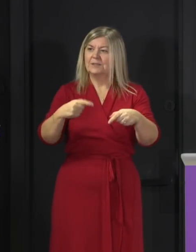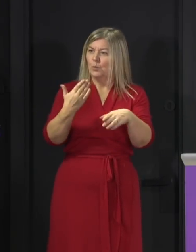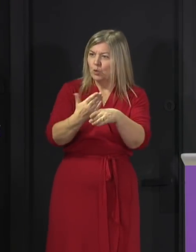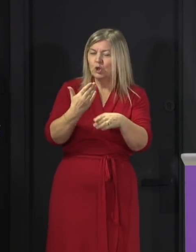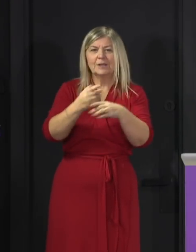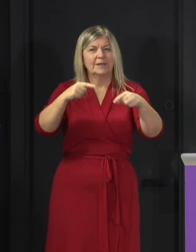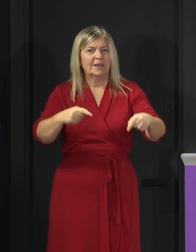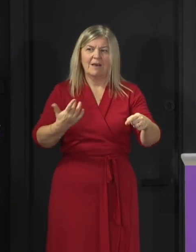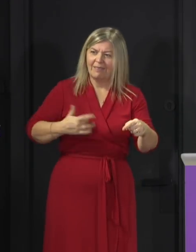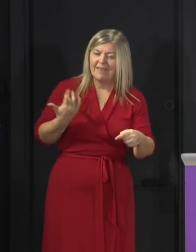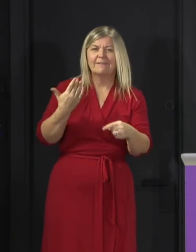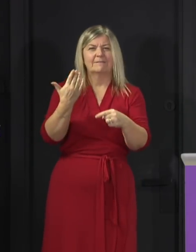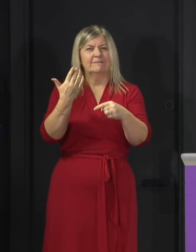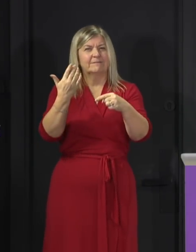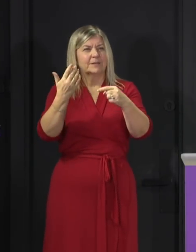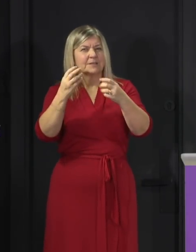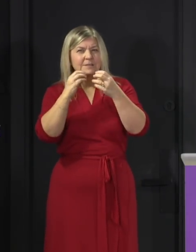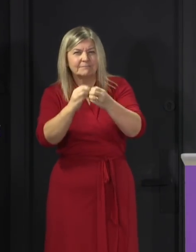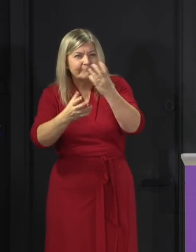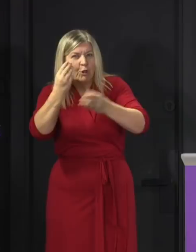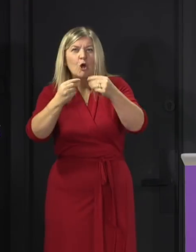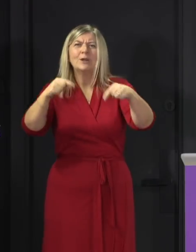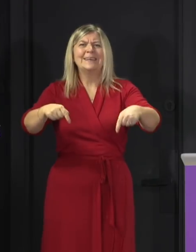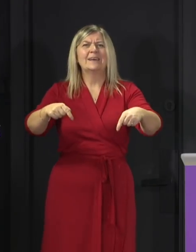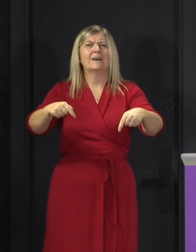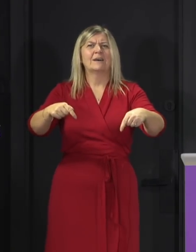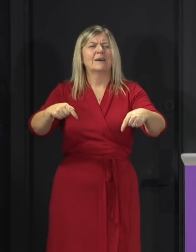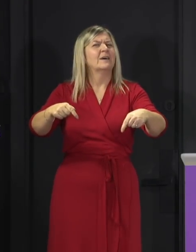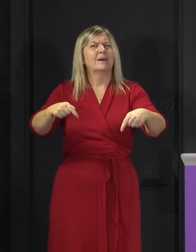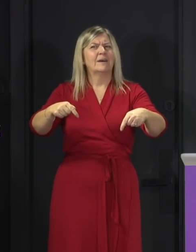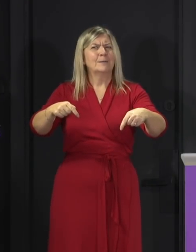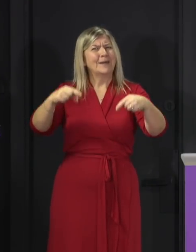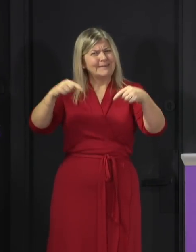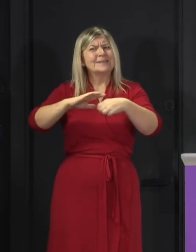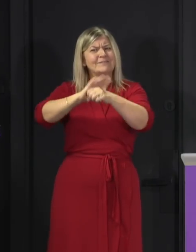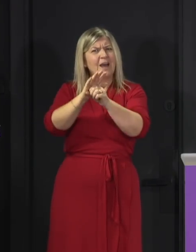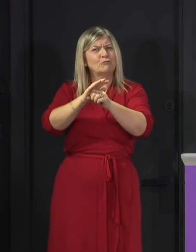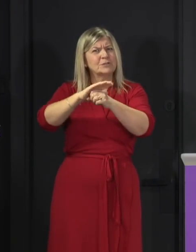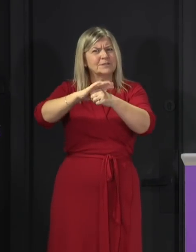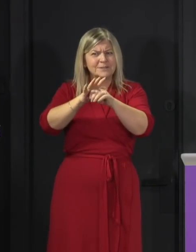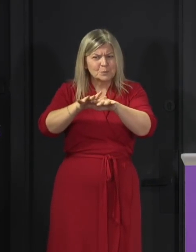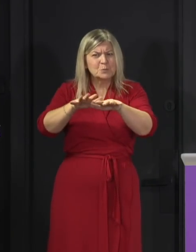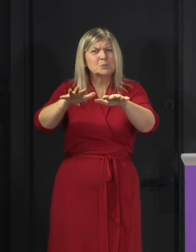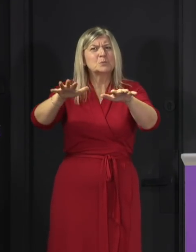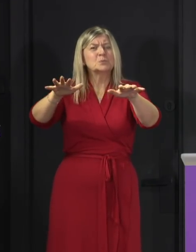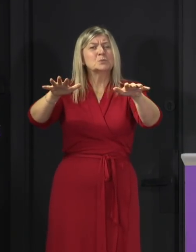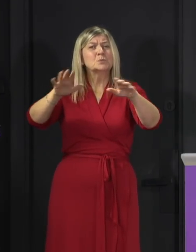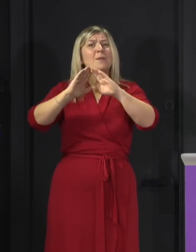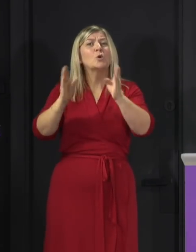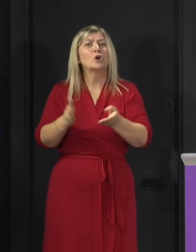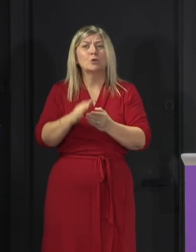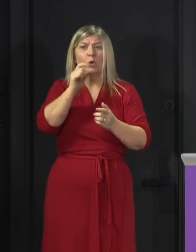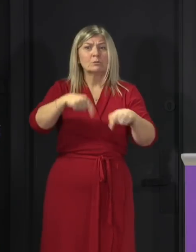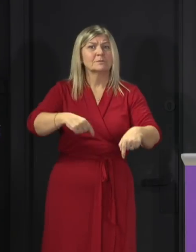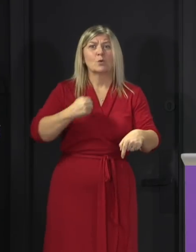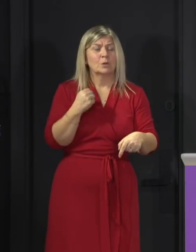and live here. But this is a global pandemic of an infectious virus, and unfortunately that puts restrictions on how all of us are living our lives